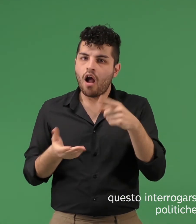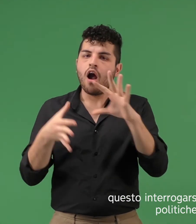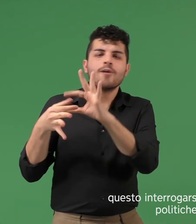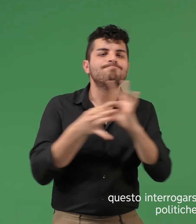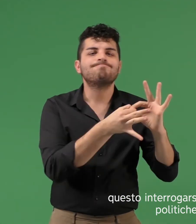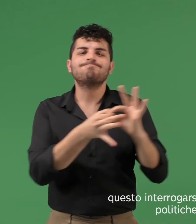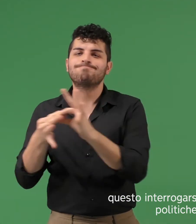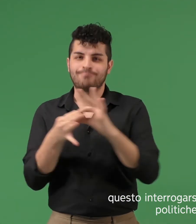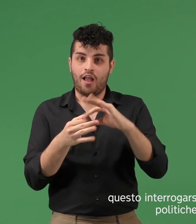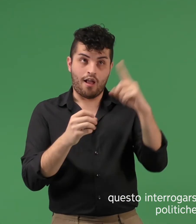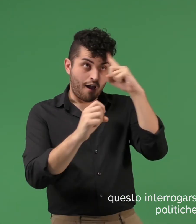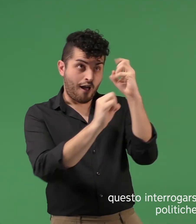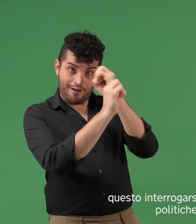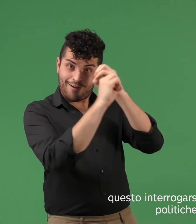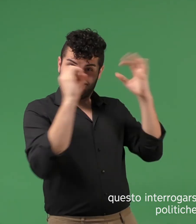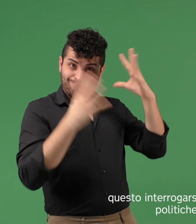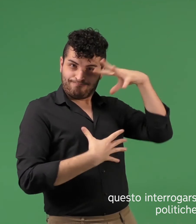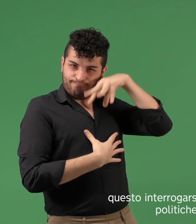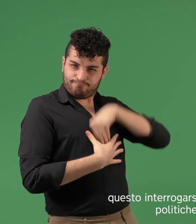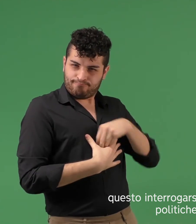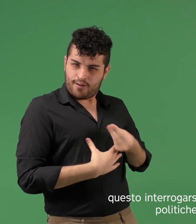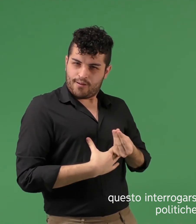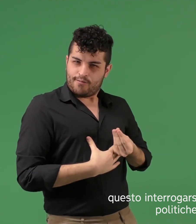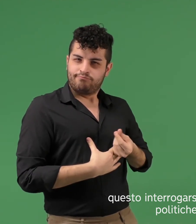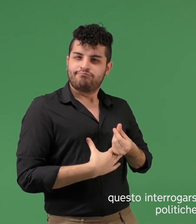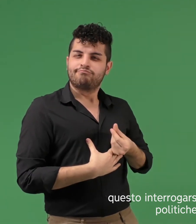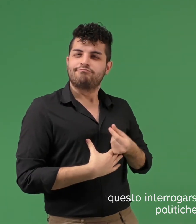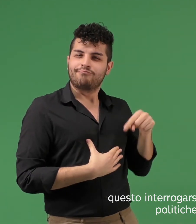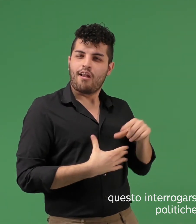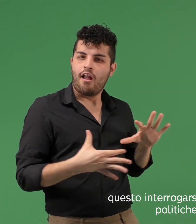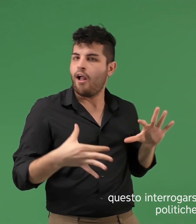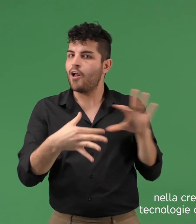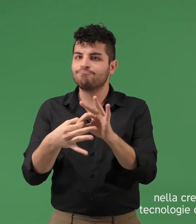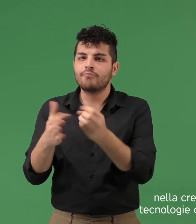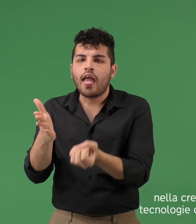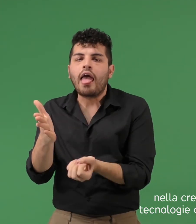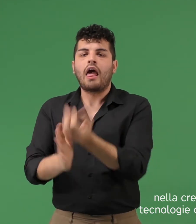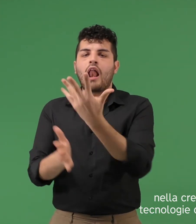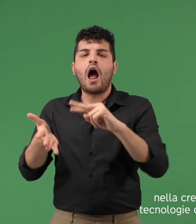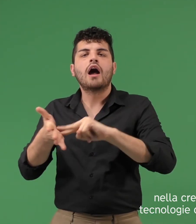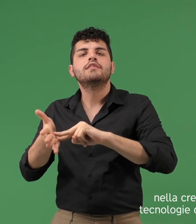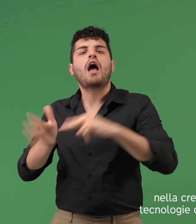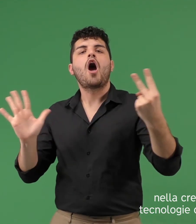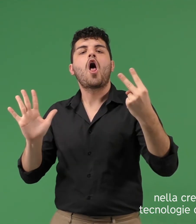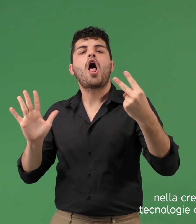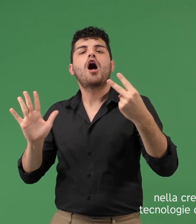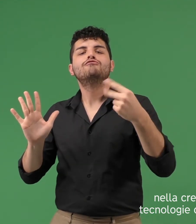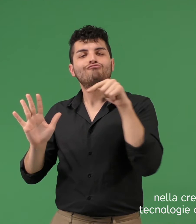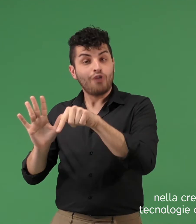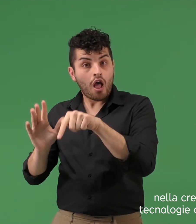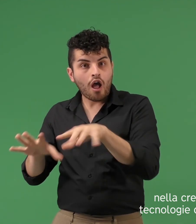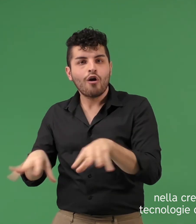my work, is thinking about this question of what kinds of politics are built into our environments, built